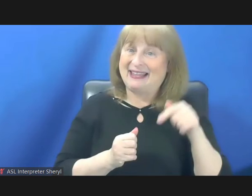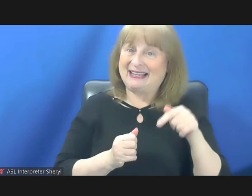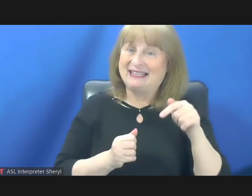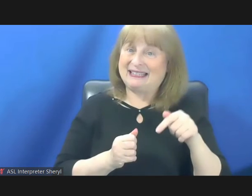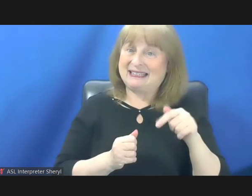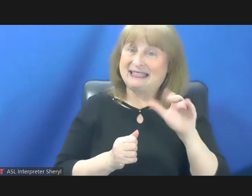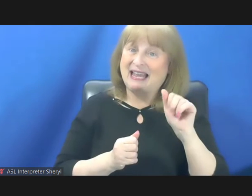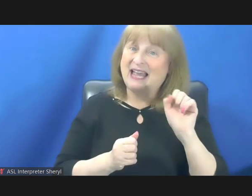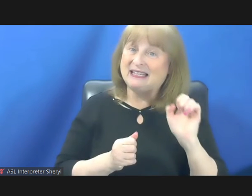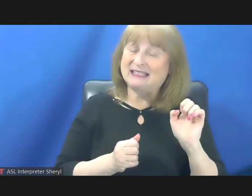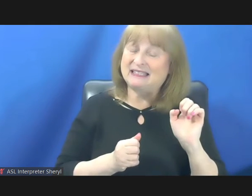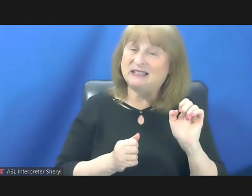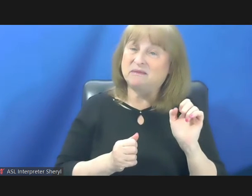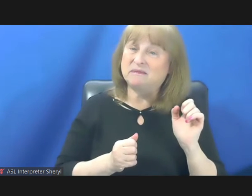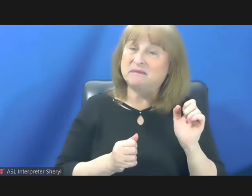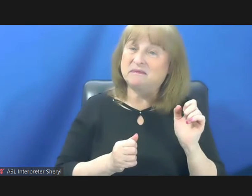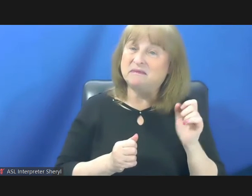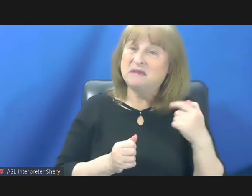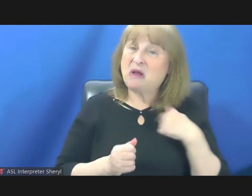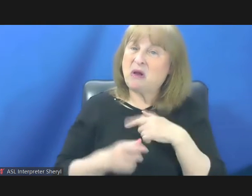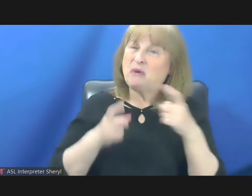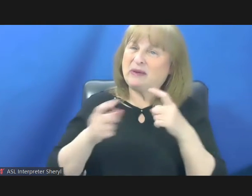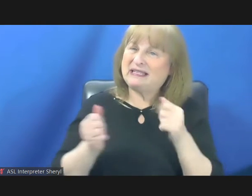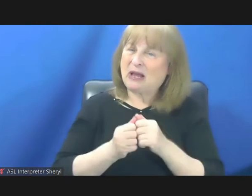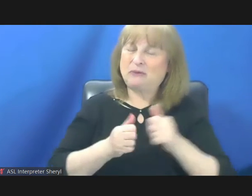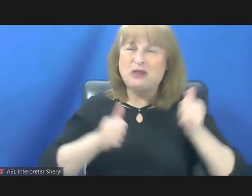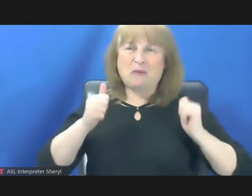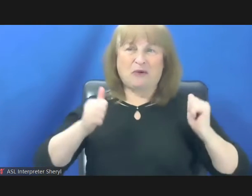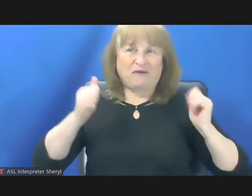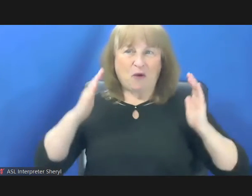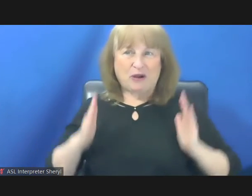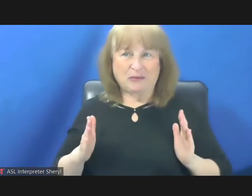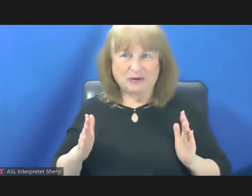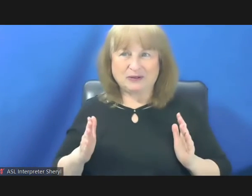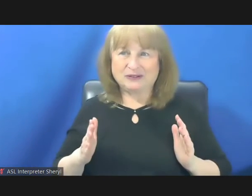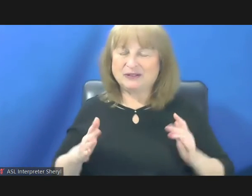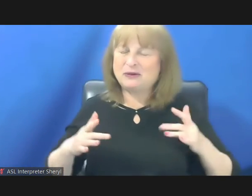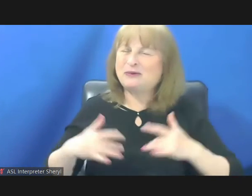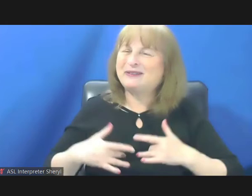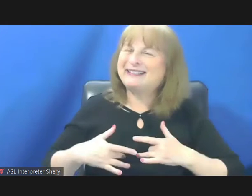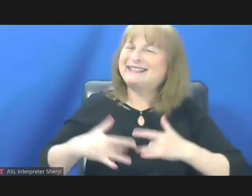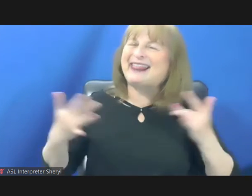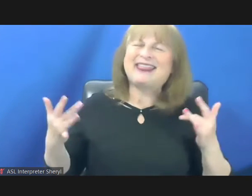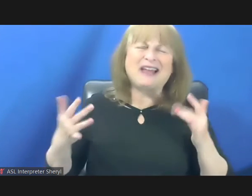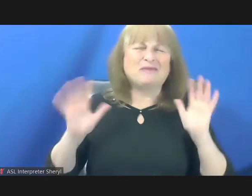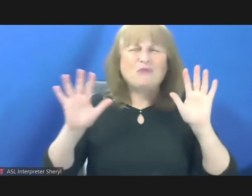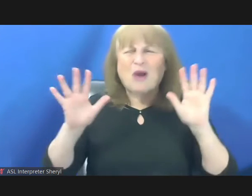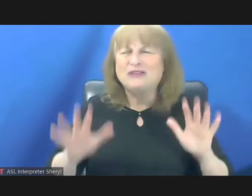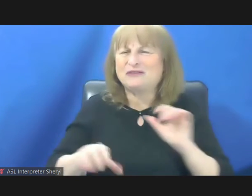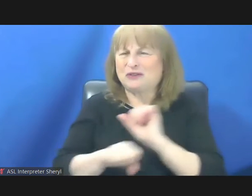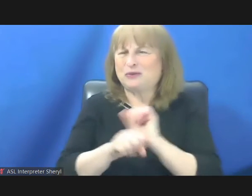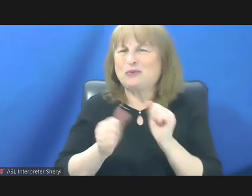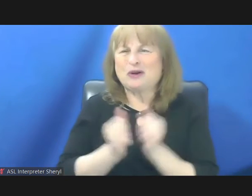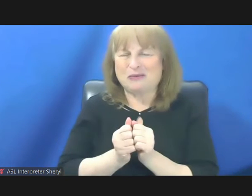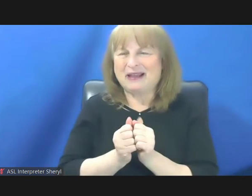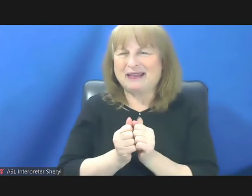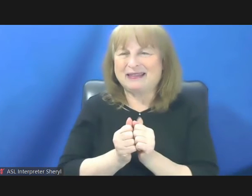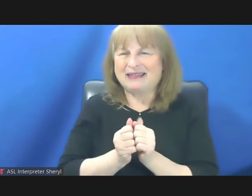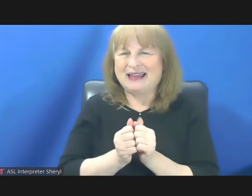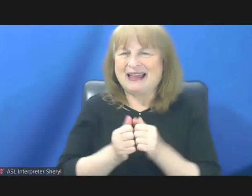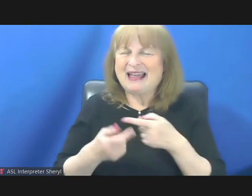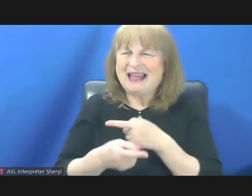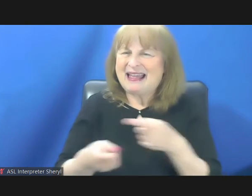in this case, we dealt with performers who were a delight to work with because they